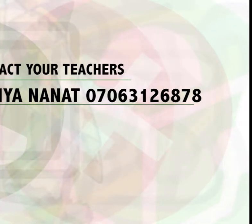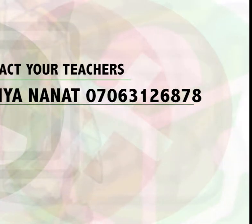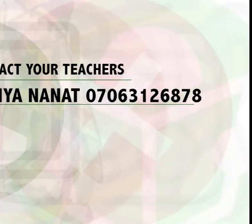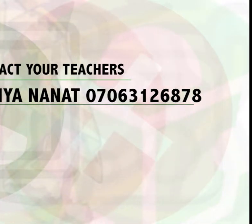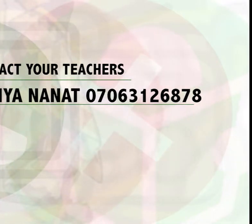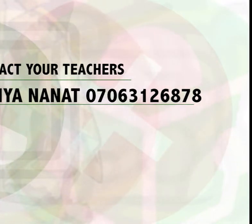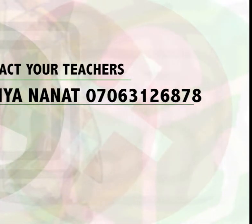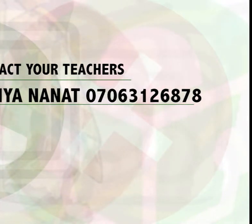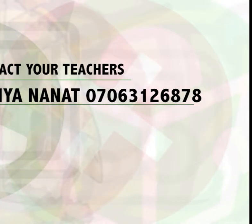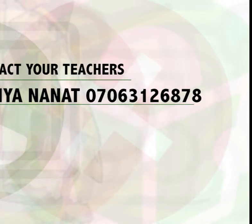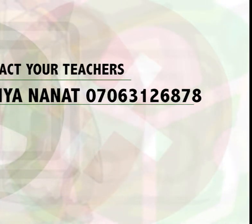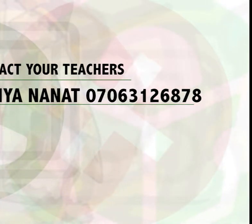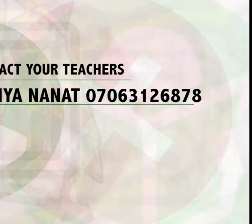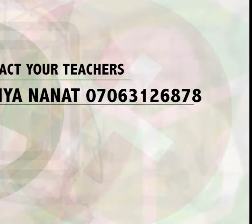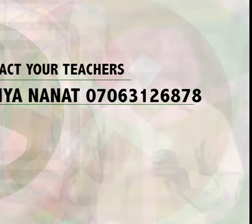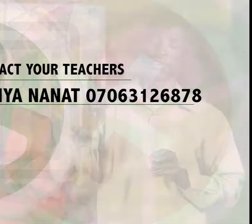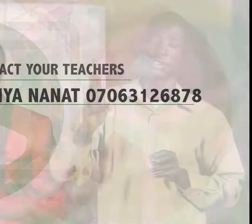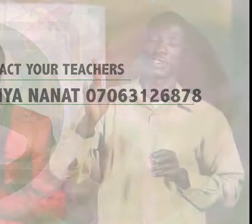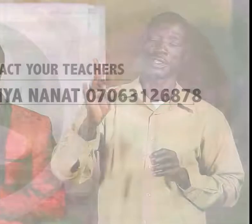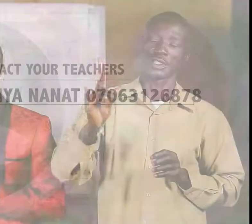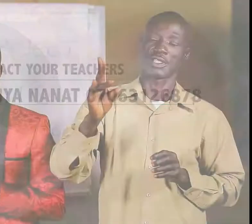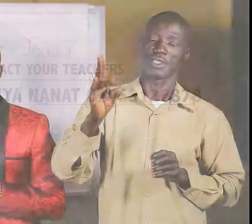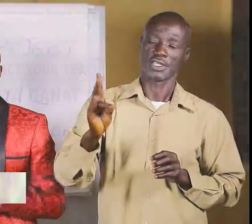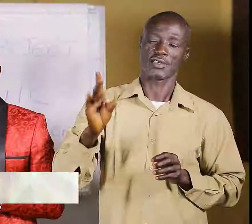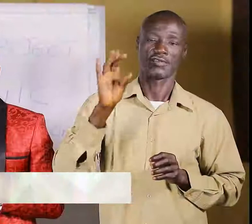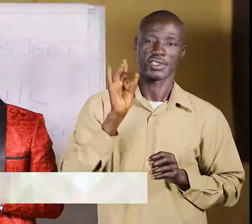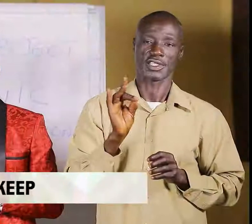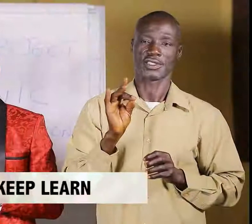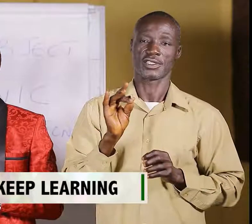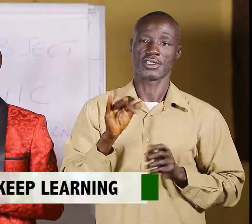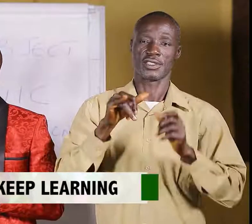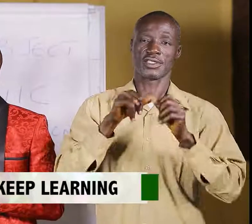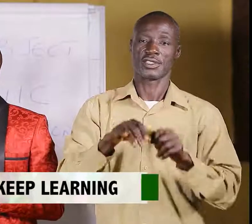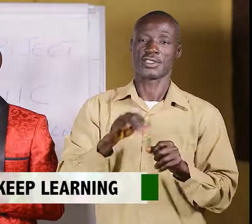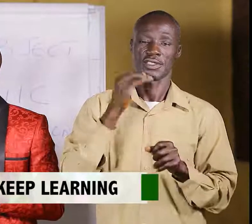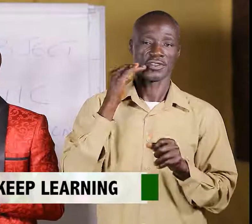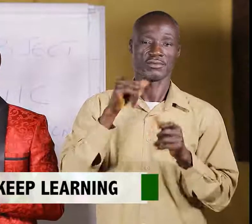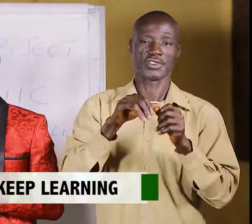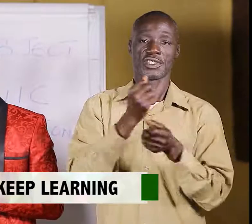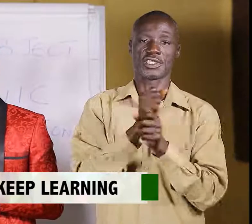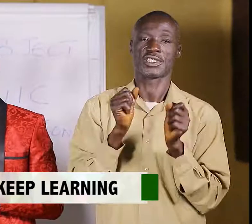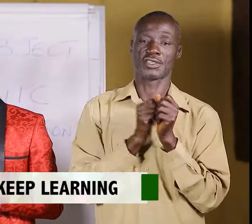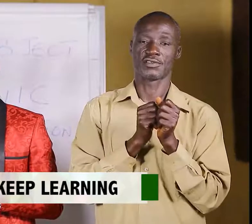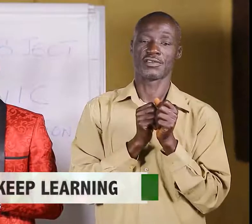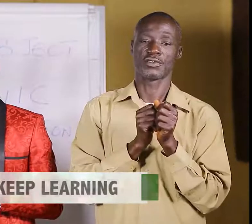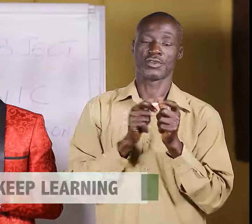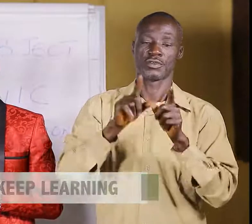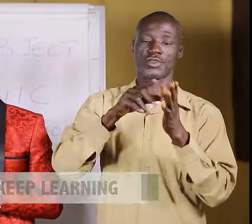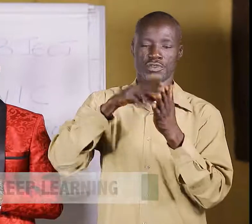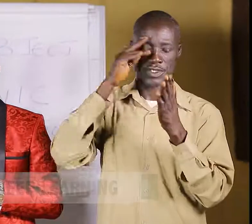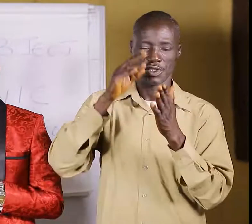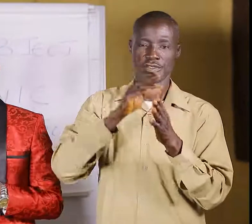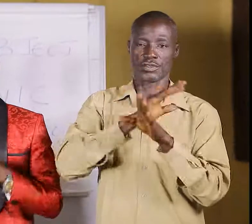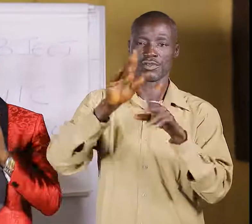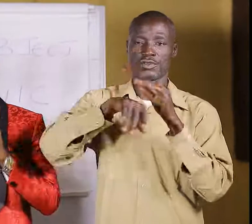070-6312-6878. Stay home, stay safe, and keep learning. And